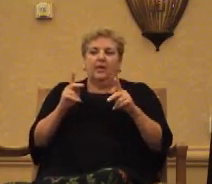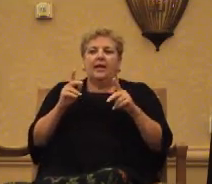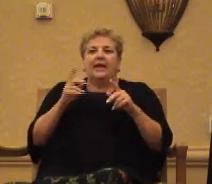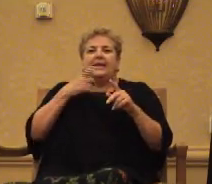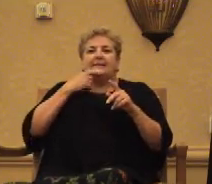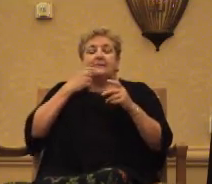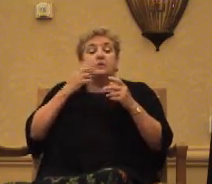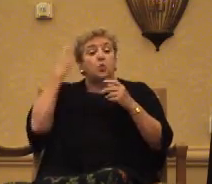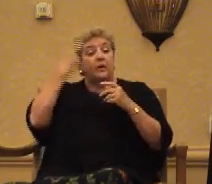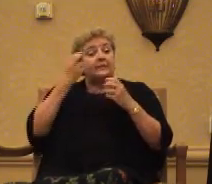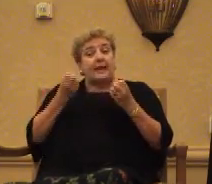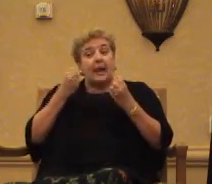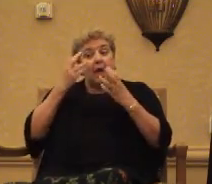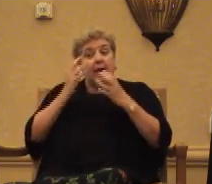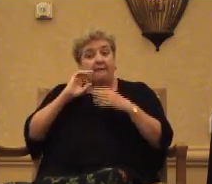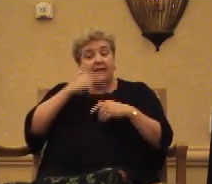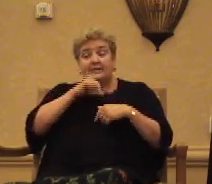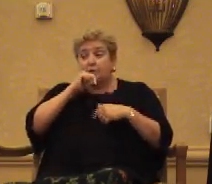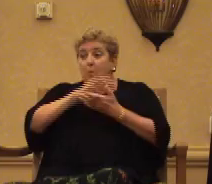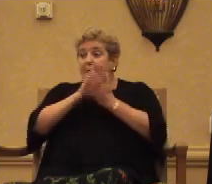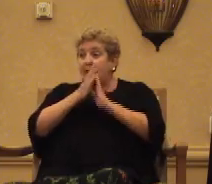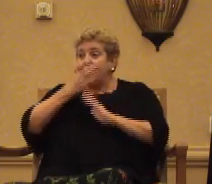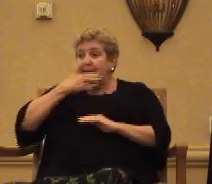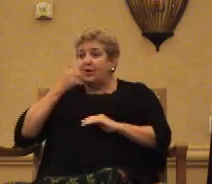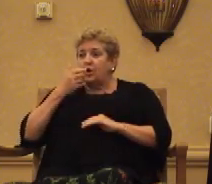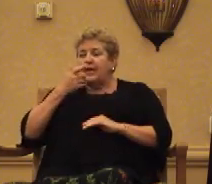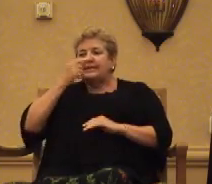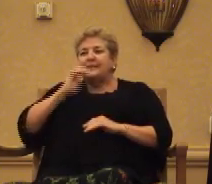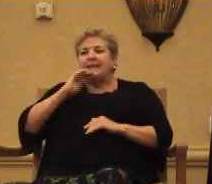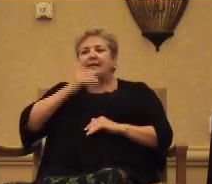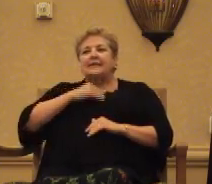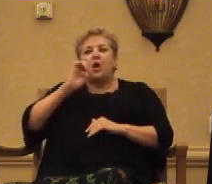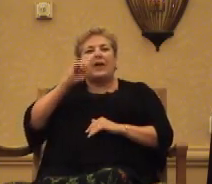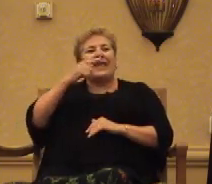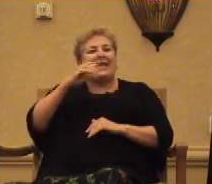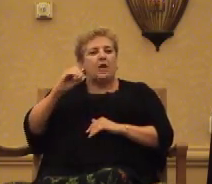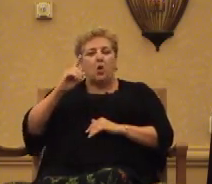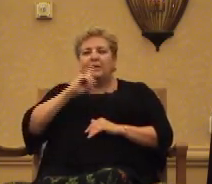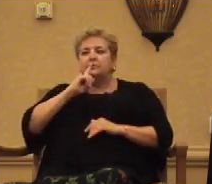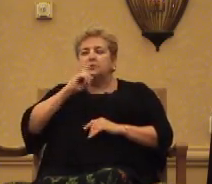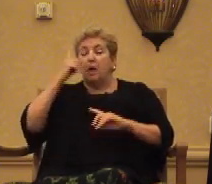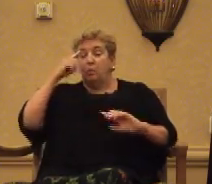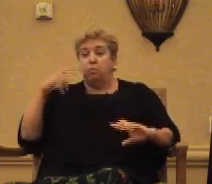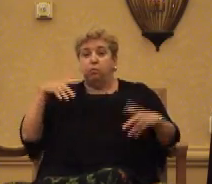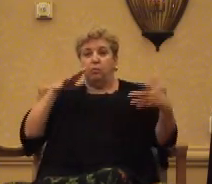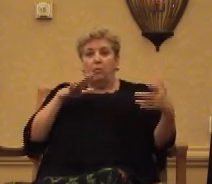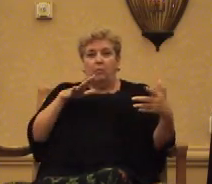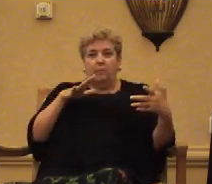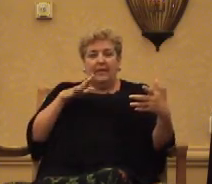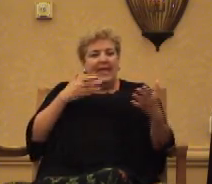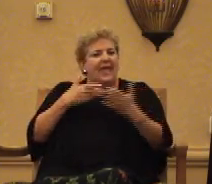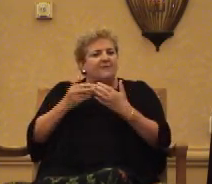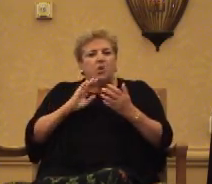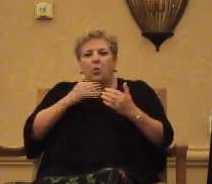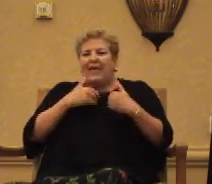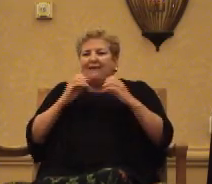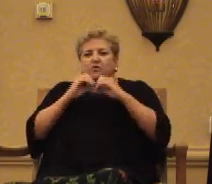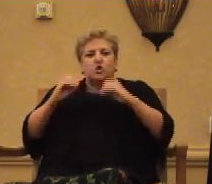better is that our egos are so distorted and so sick, even though we have no self-esteem, that we have